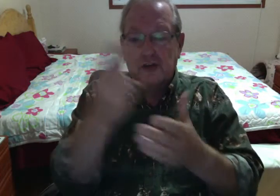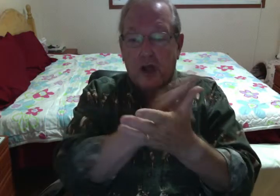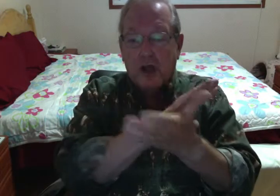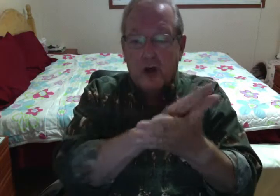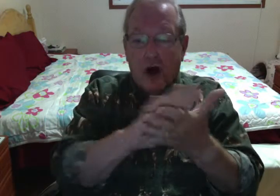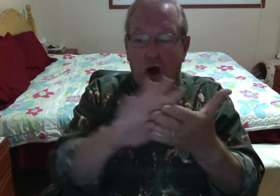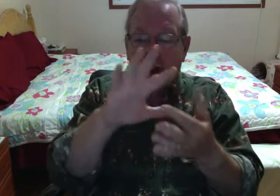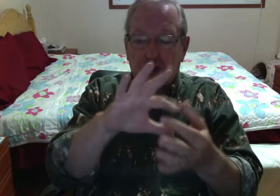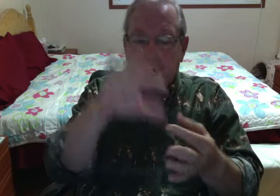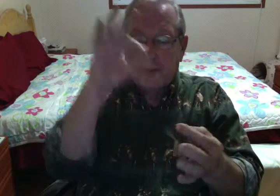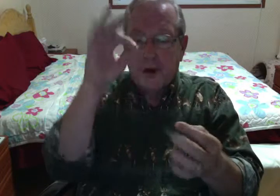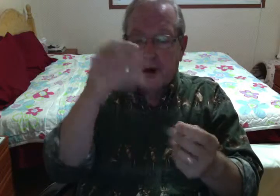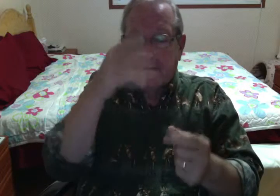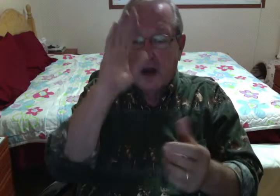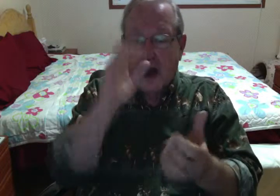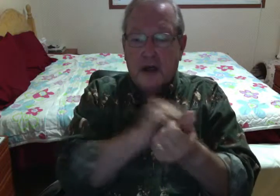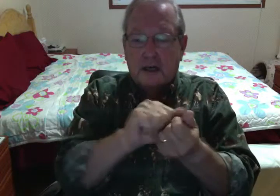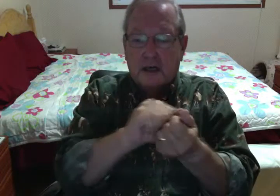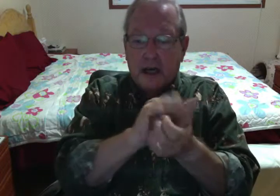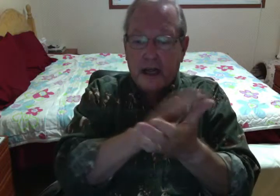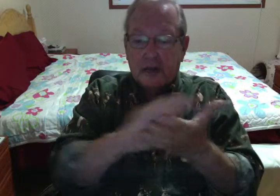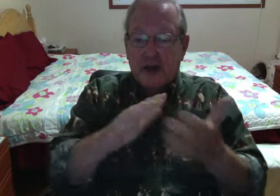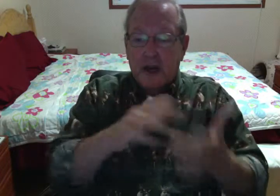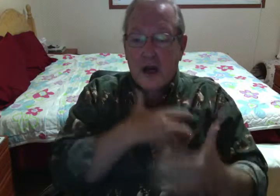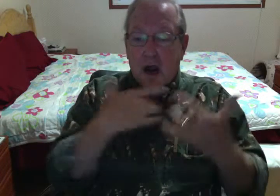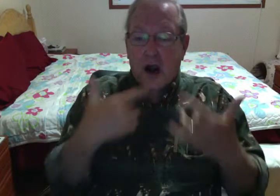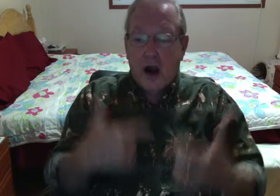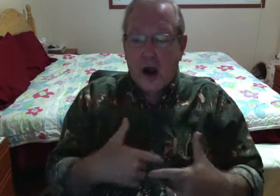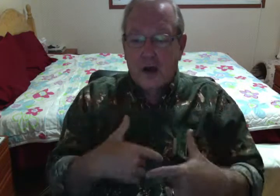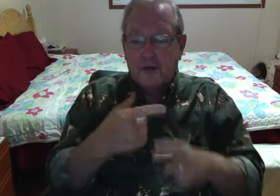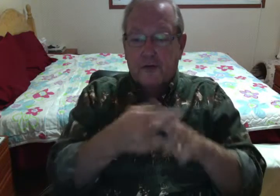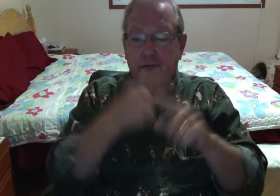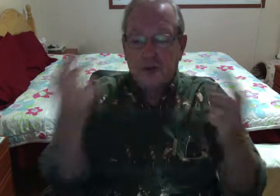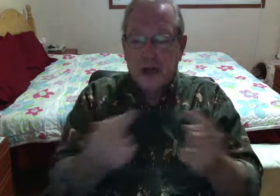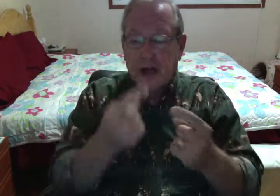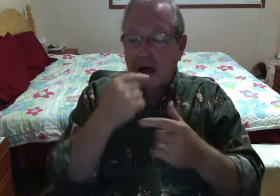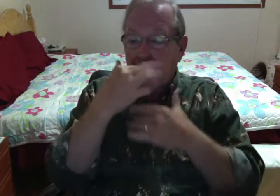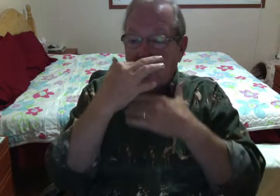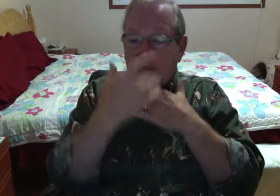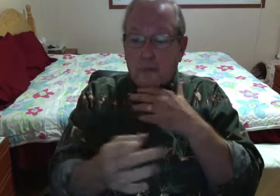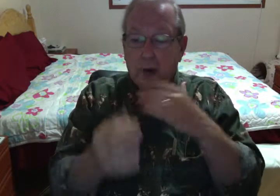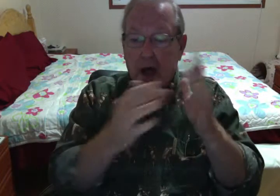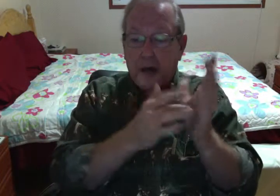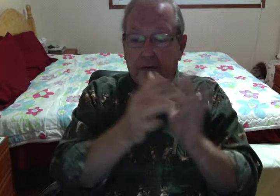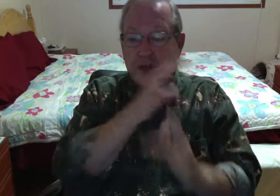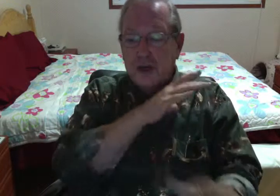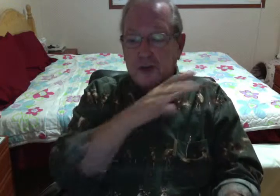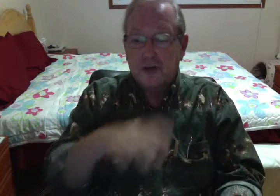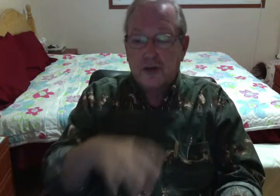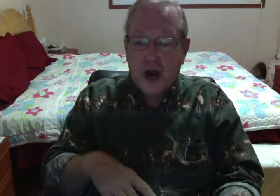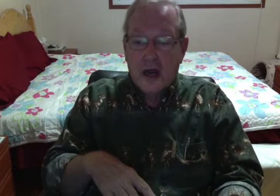the Holy Spirit of God to cleanse our hearts from sin with the blood of Jesus Christ.